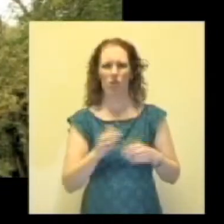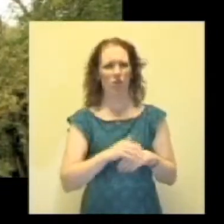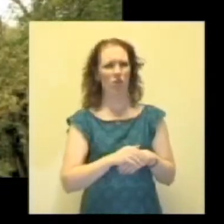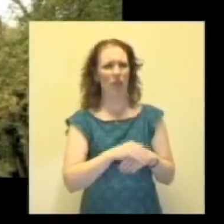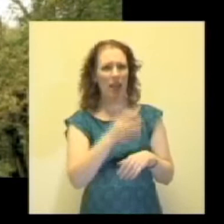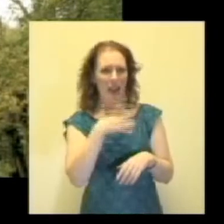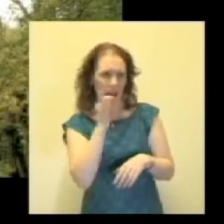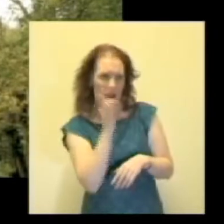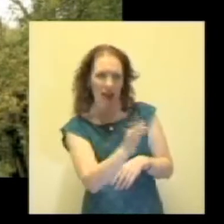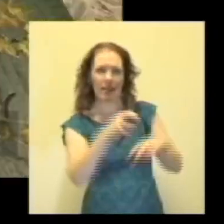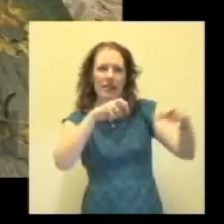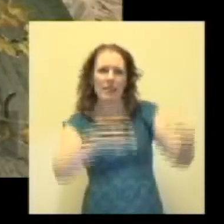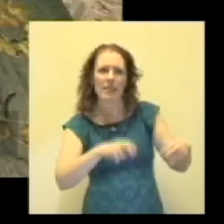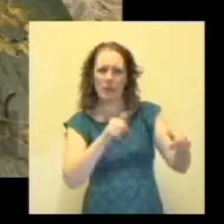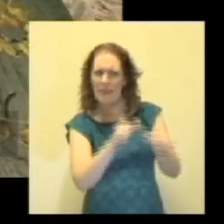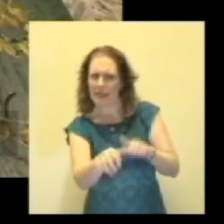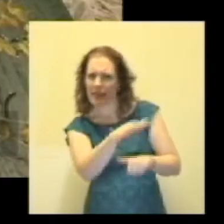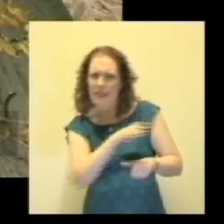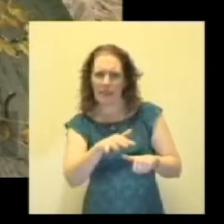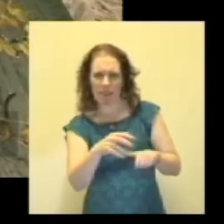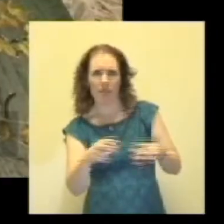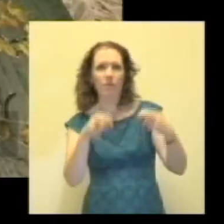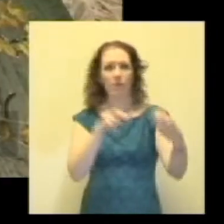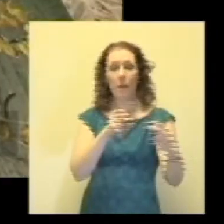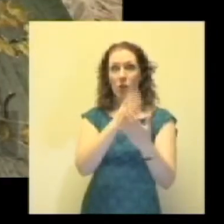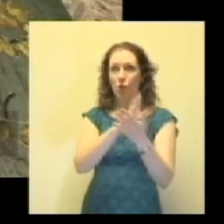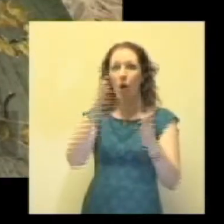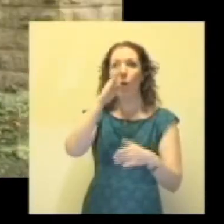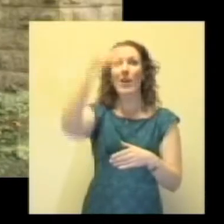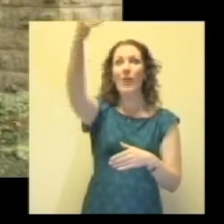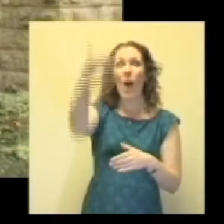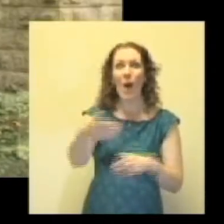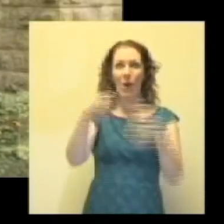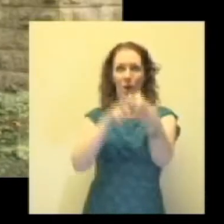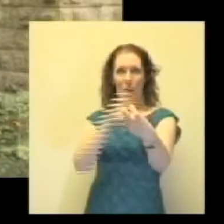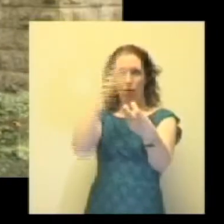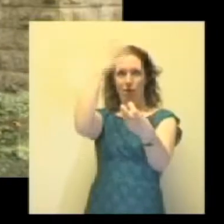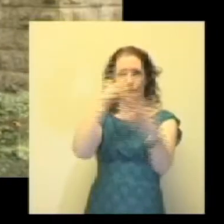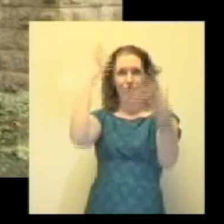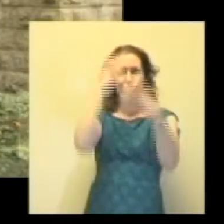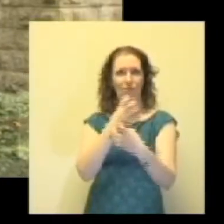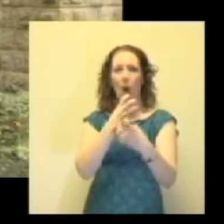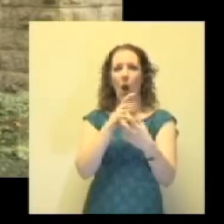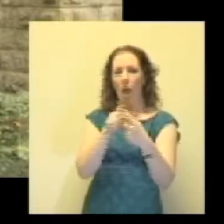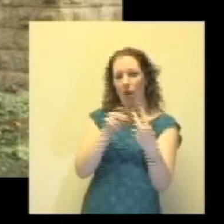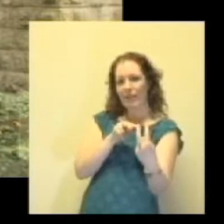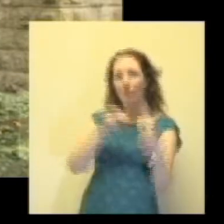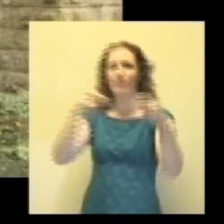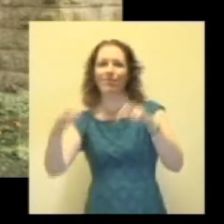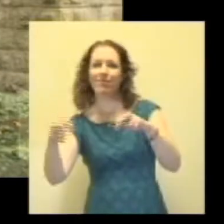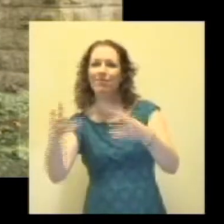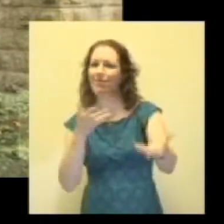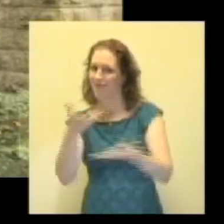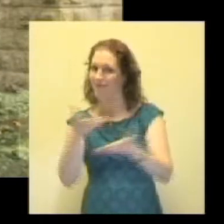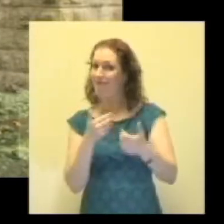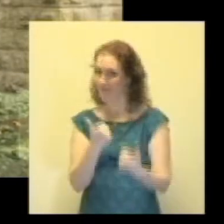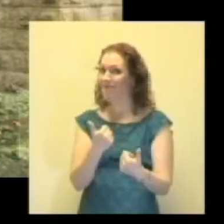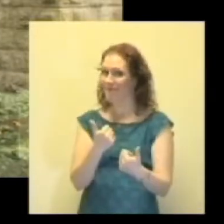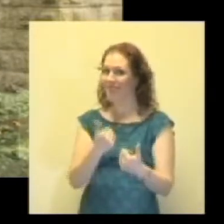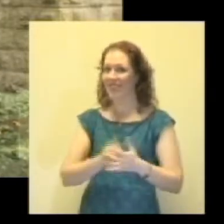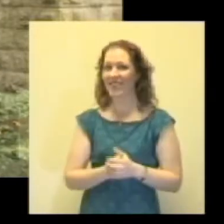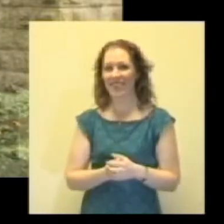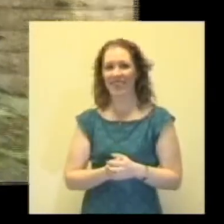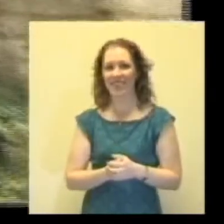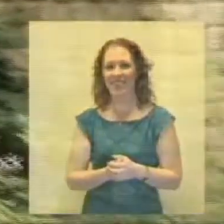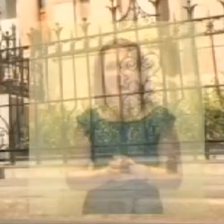person where they want to sit and how you want to communicate with them. Face to face is always good, and keep away from the window because the light will block out the